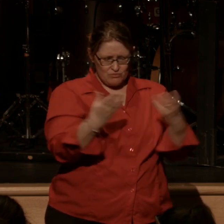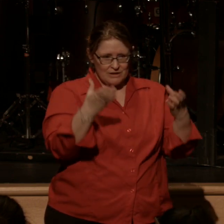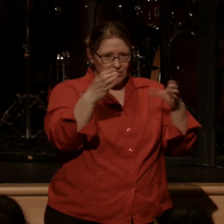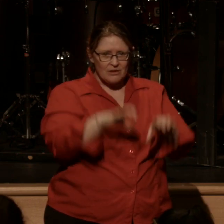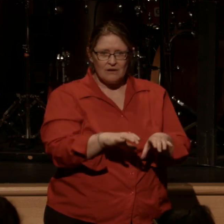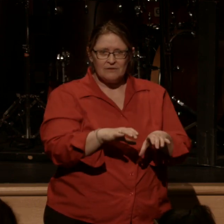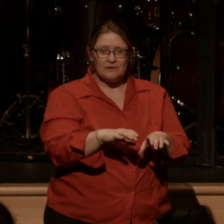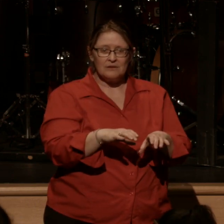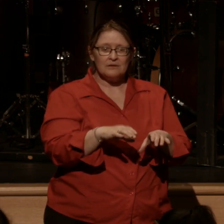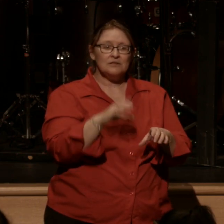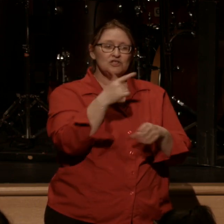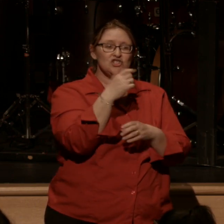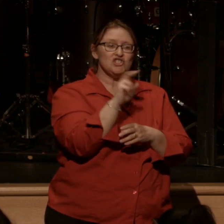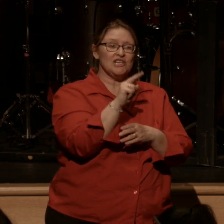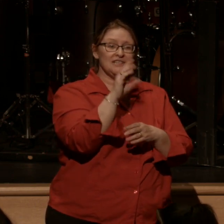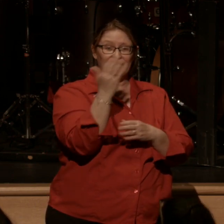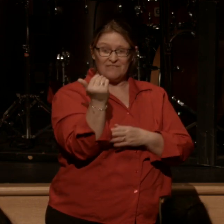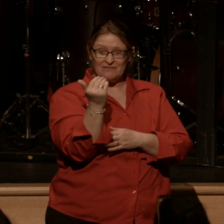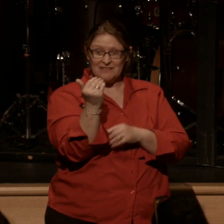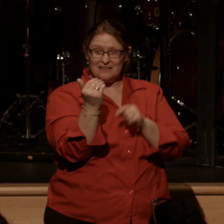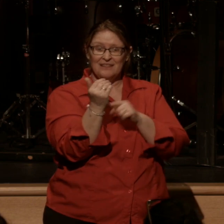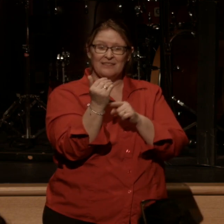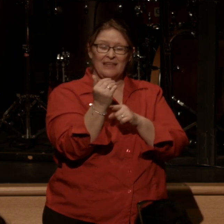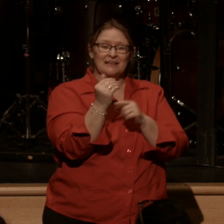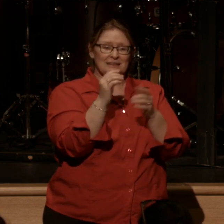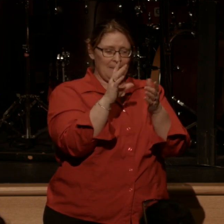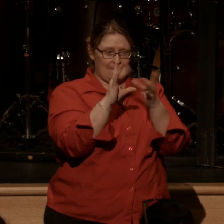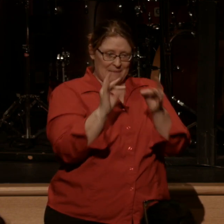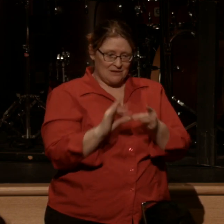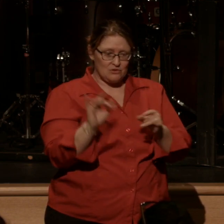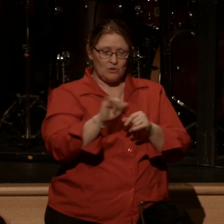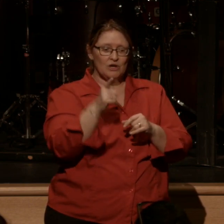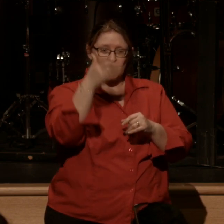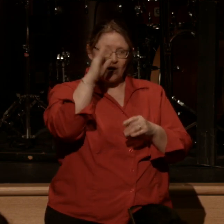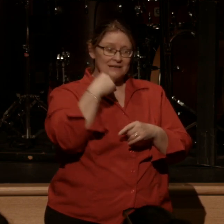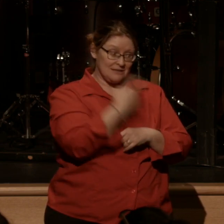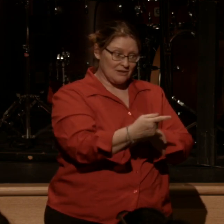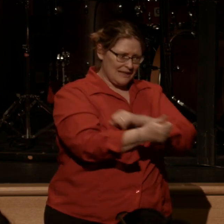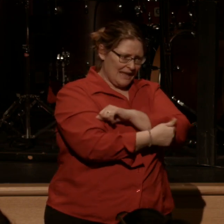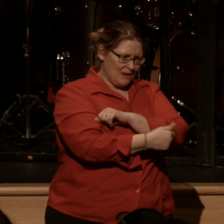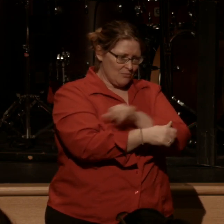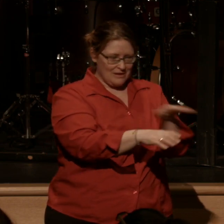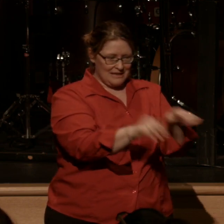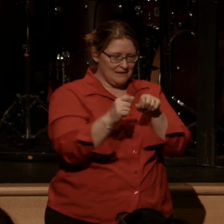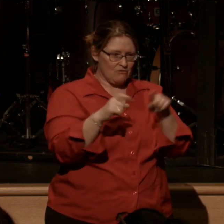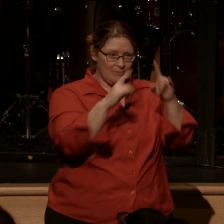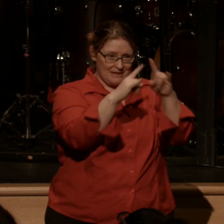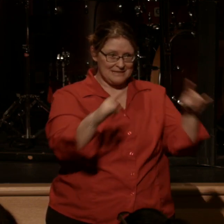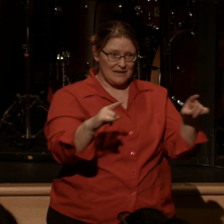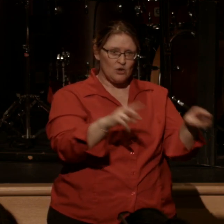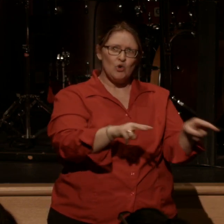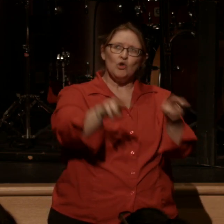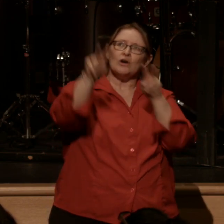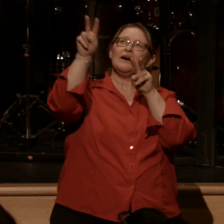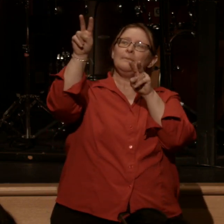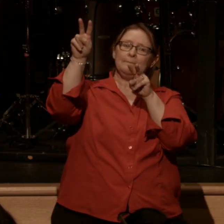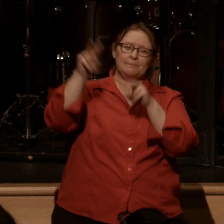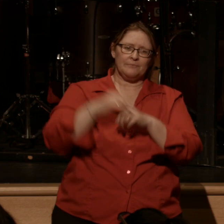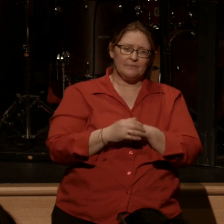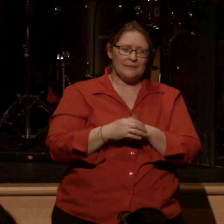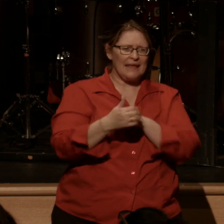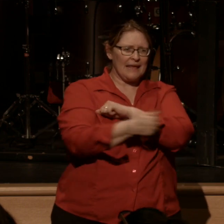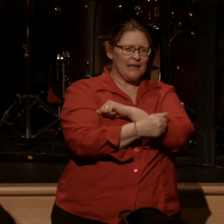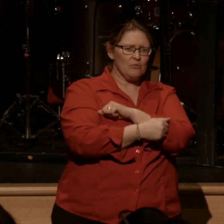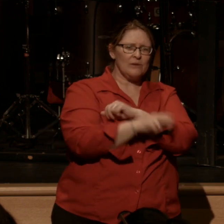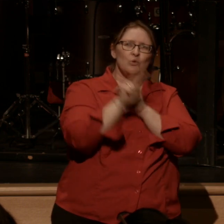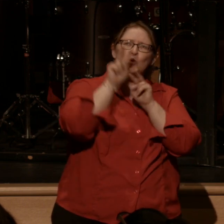And so in Genesis 15 is the familiar passage where God tells Abraham to go out, maybe from his tent, and look up.